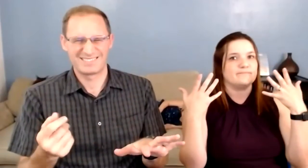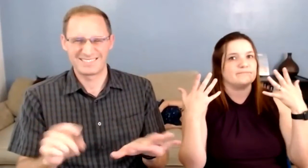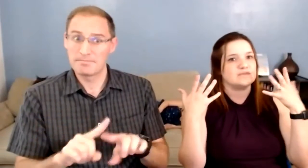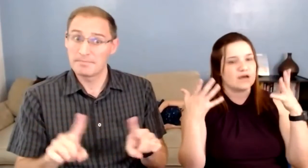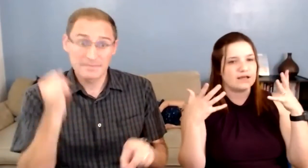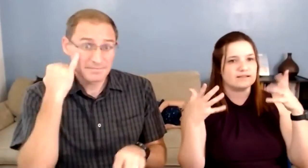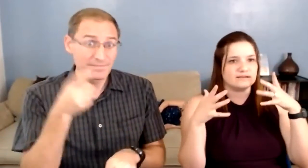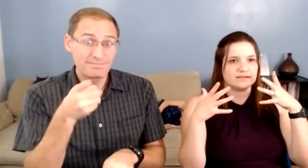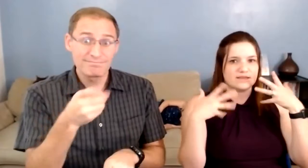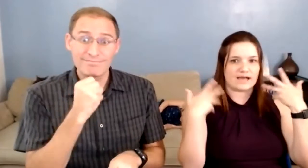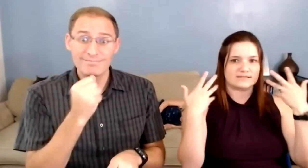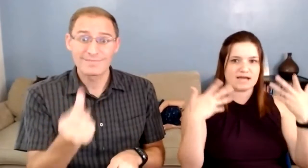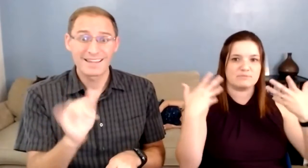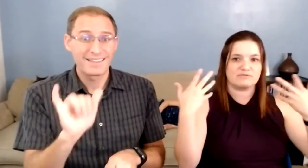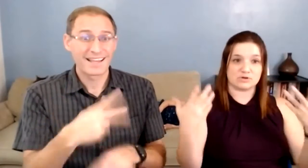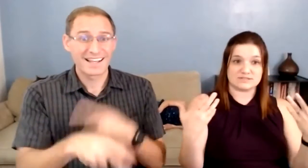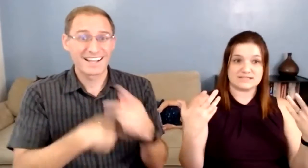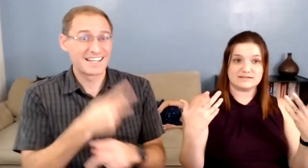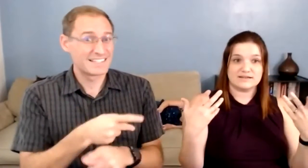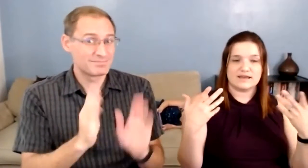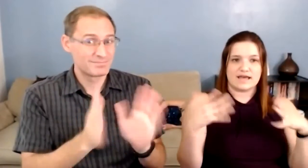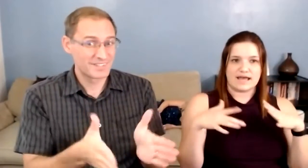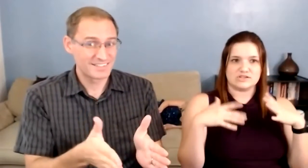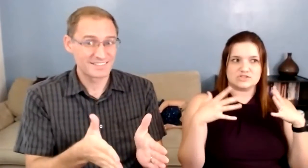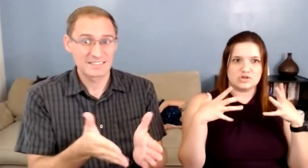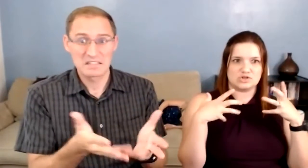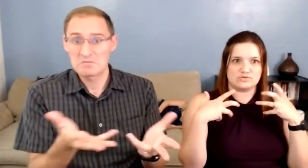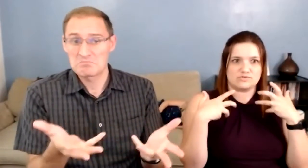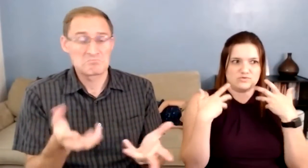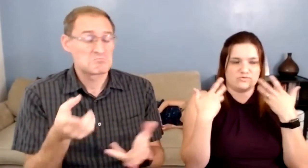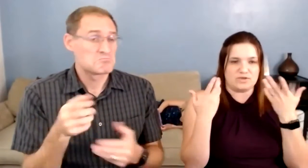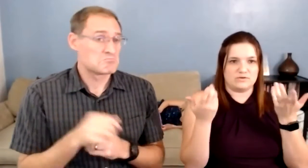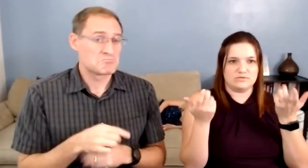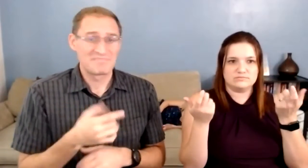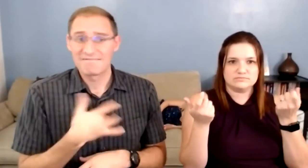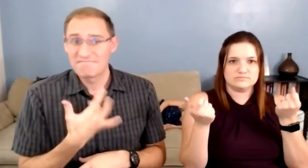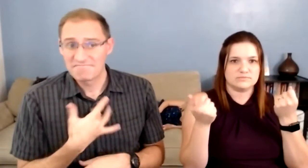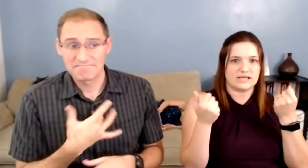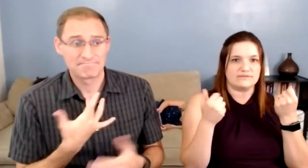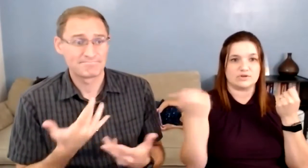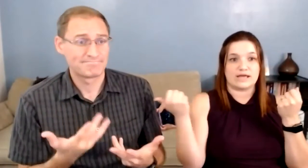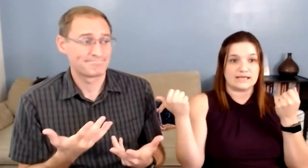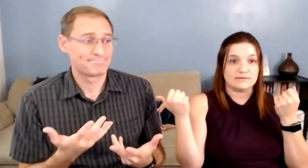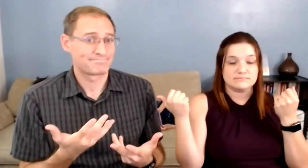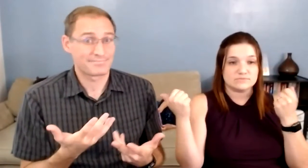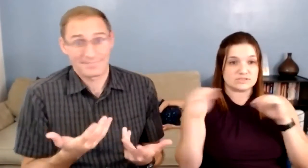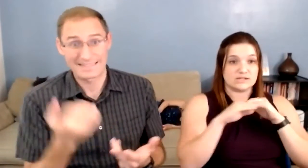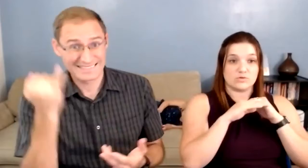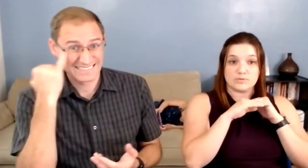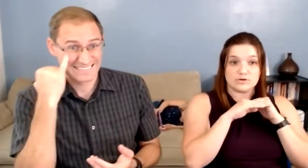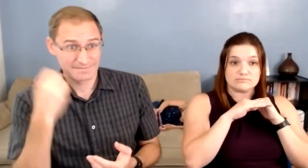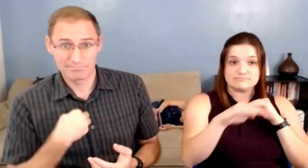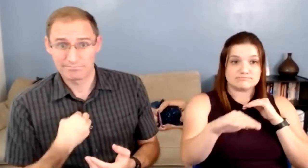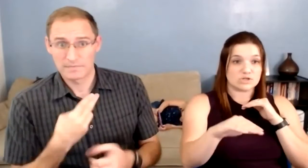you're not that type of person, and so you feel like if you're like him, just